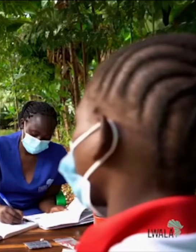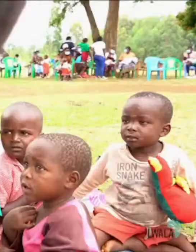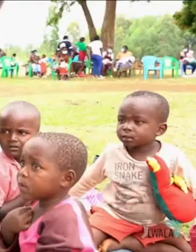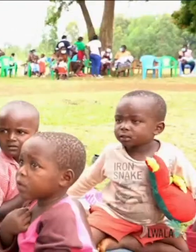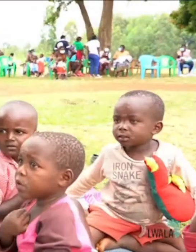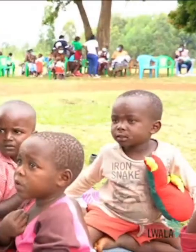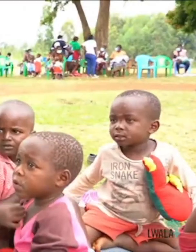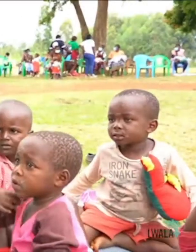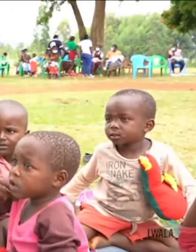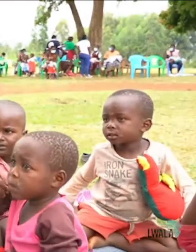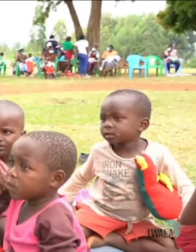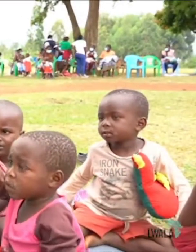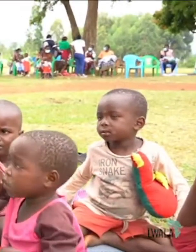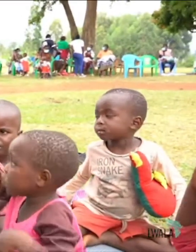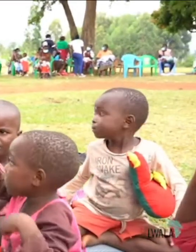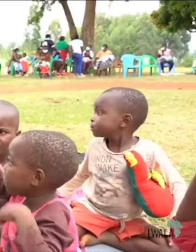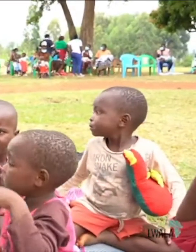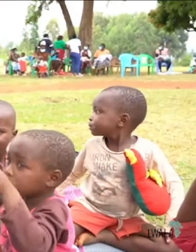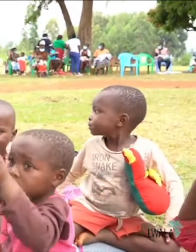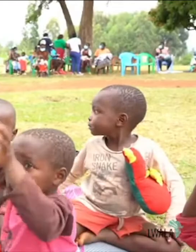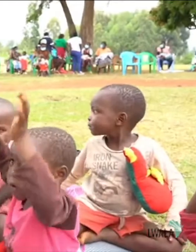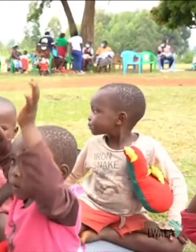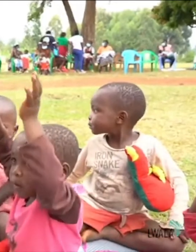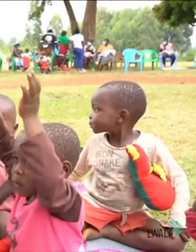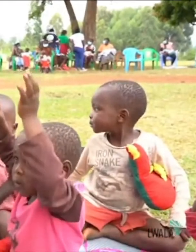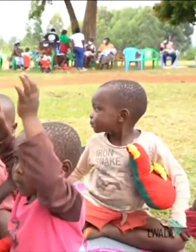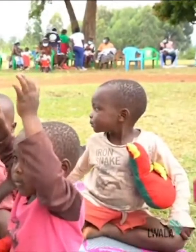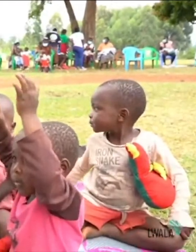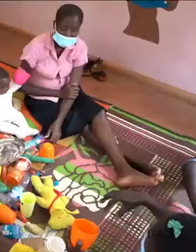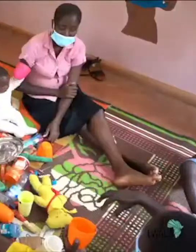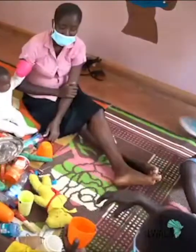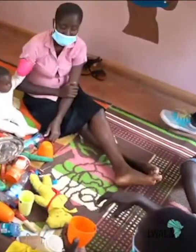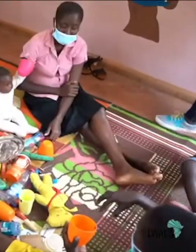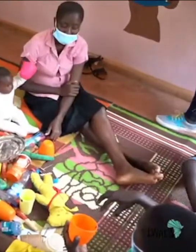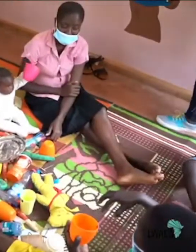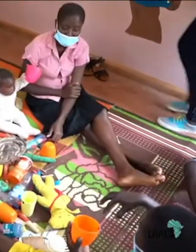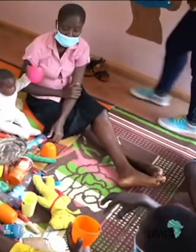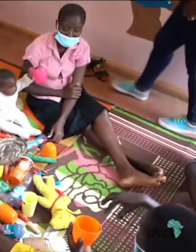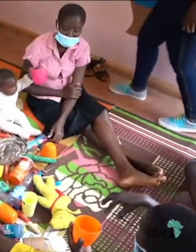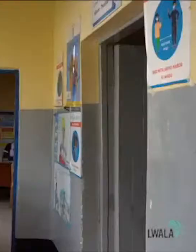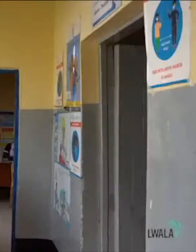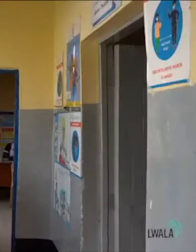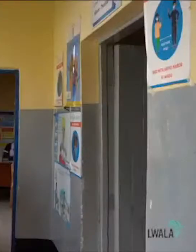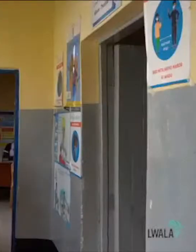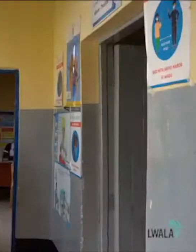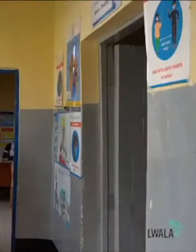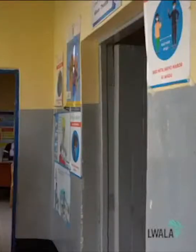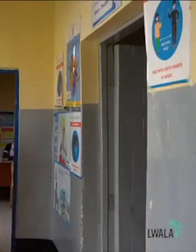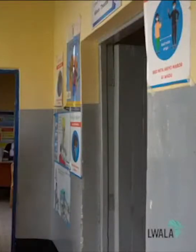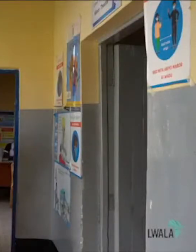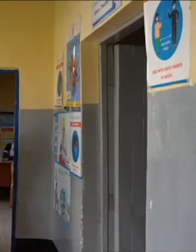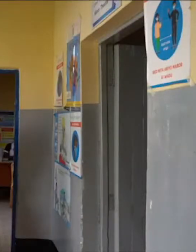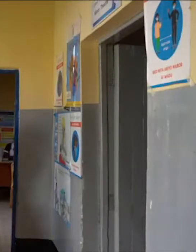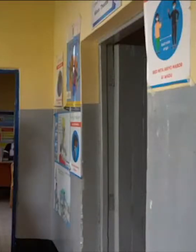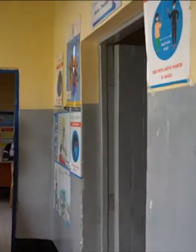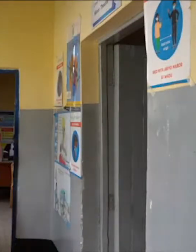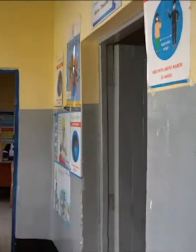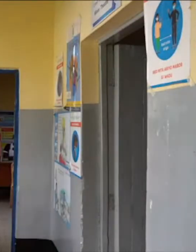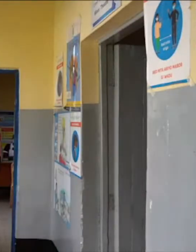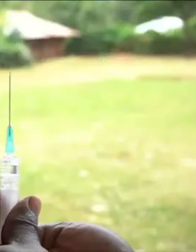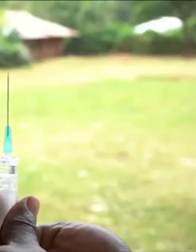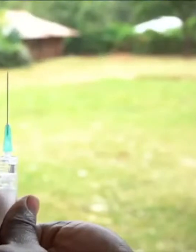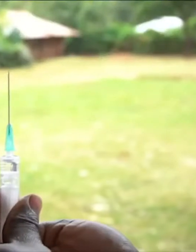ECD interventions should focus on both long-term and immediate changes in the lives of children. Luala's ECD program integrates